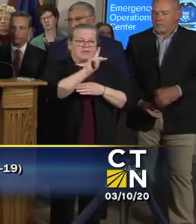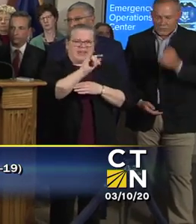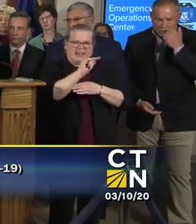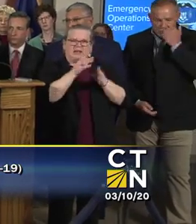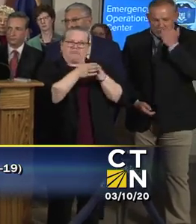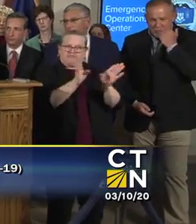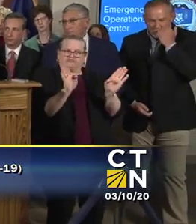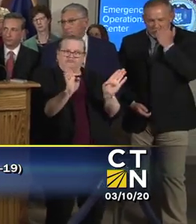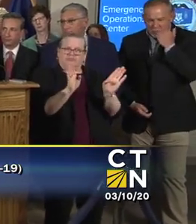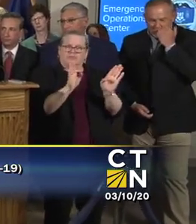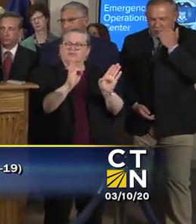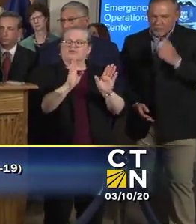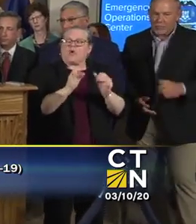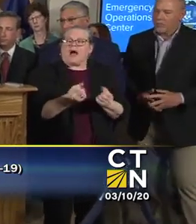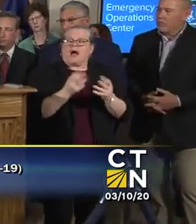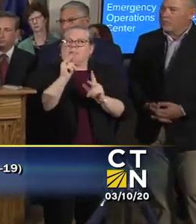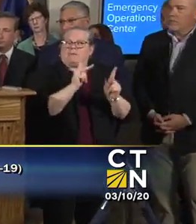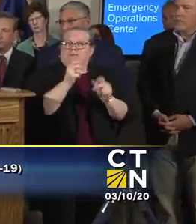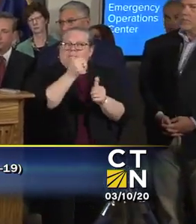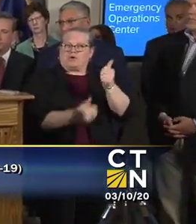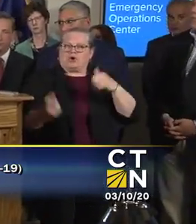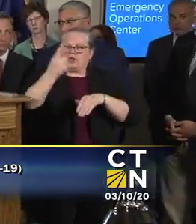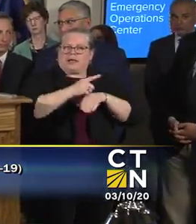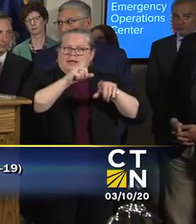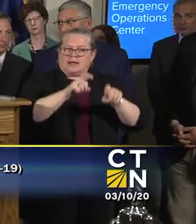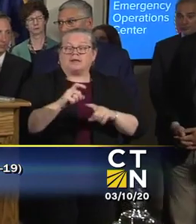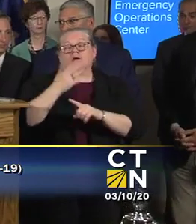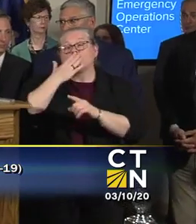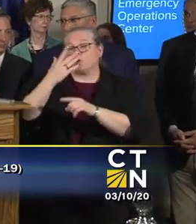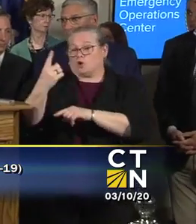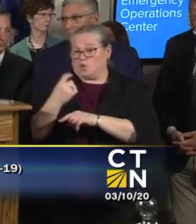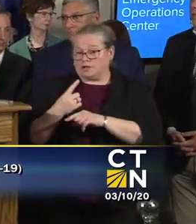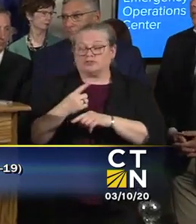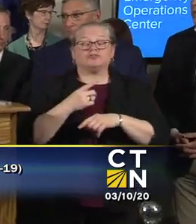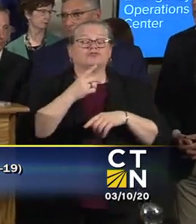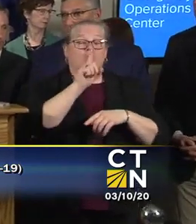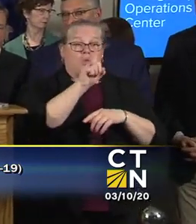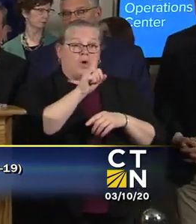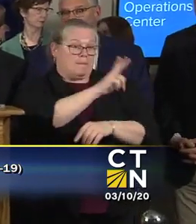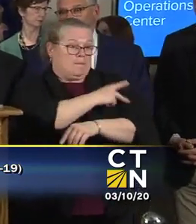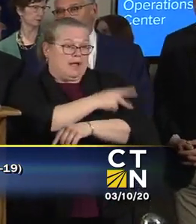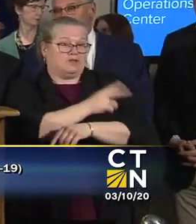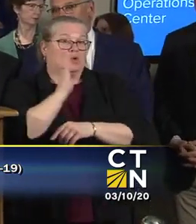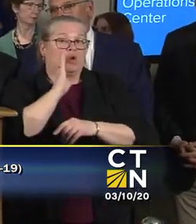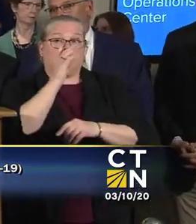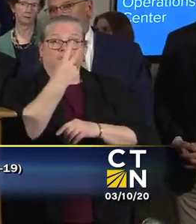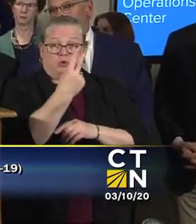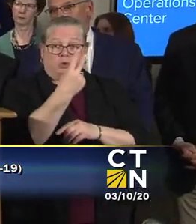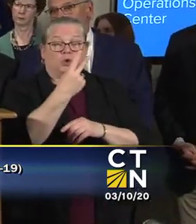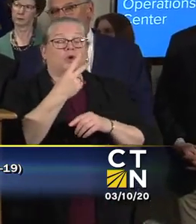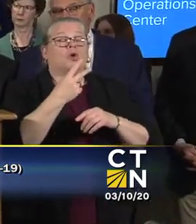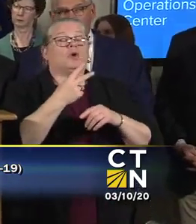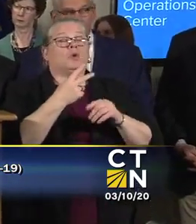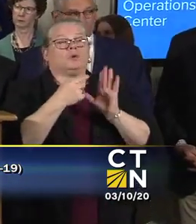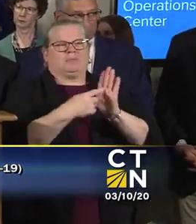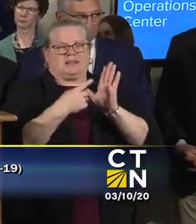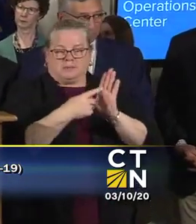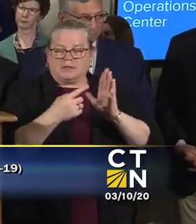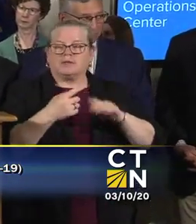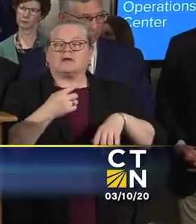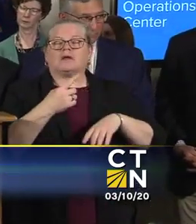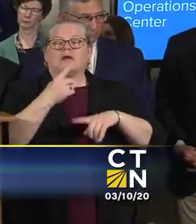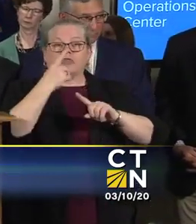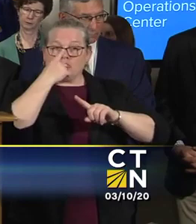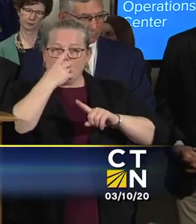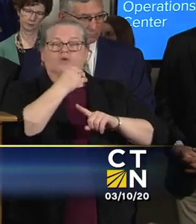a good question. So as it stands, generally one patient will give 2 specimens, nose and throat specimens swabbed.